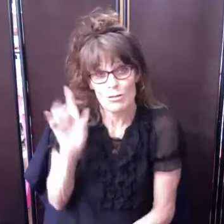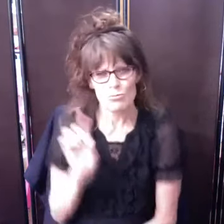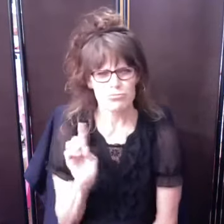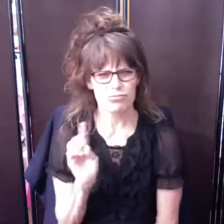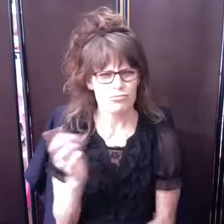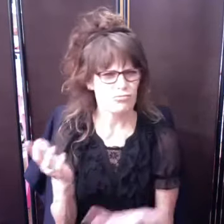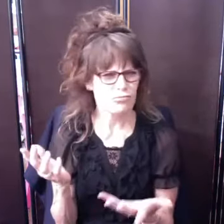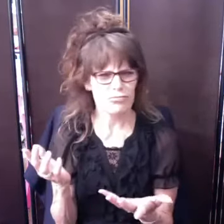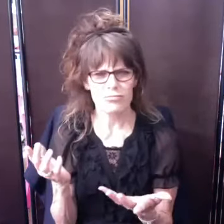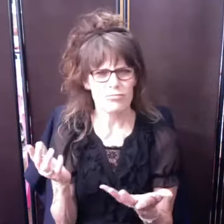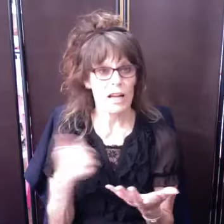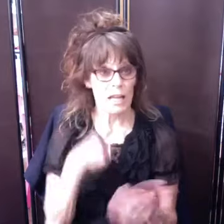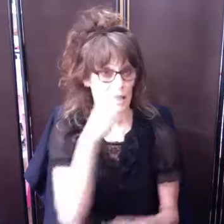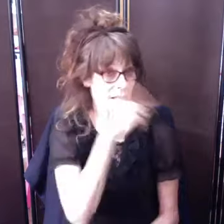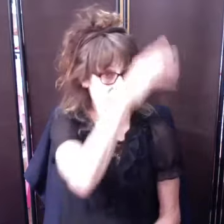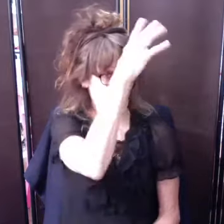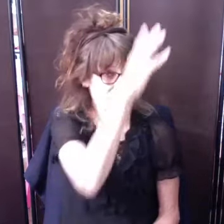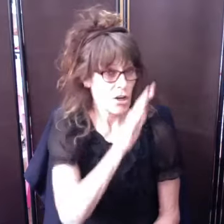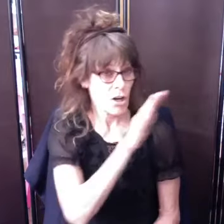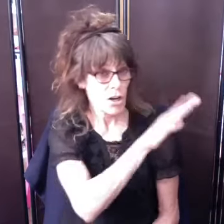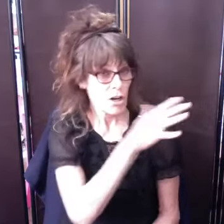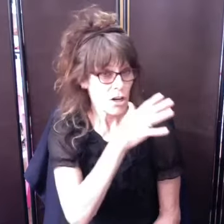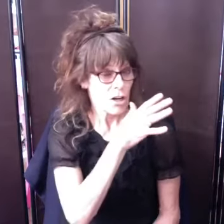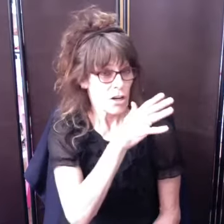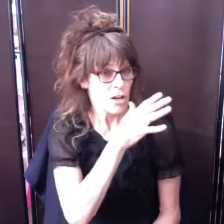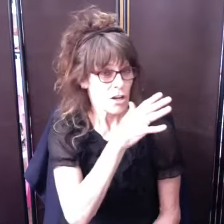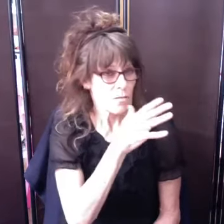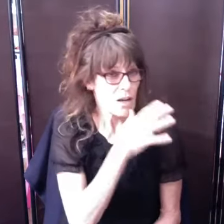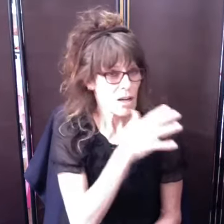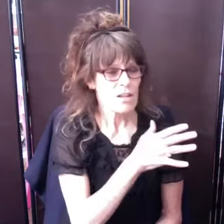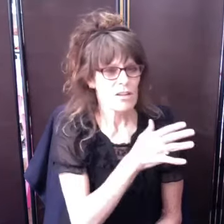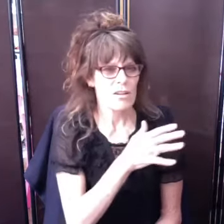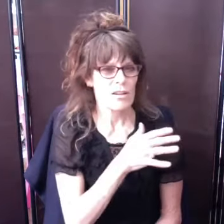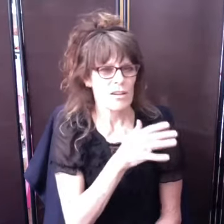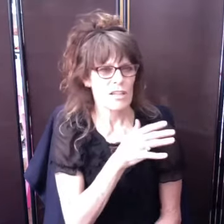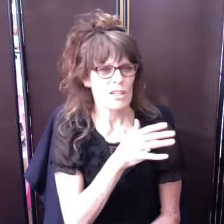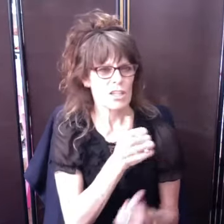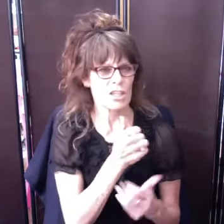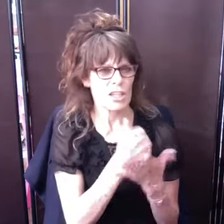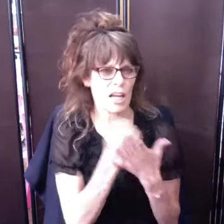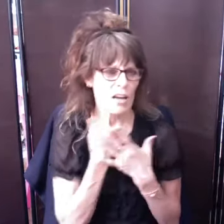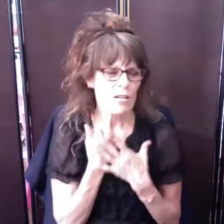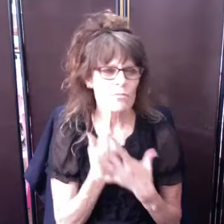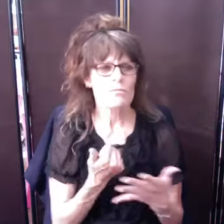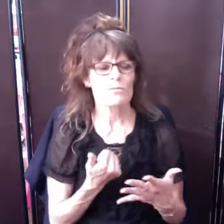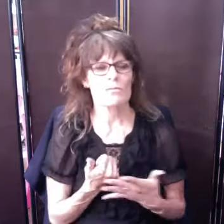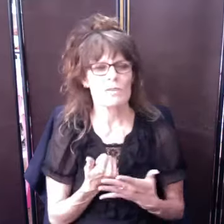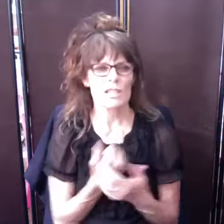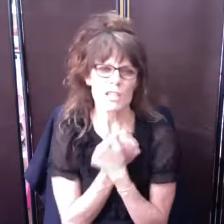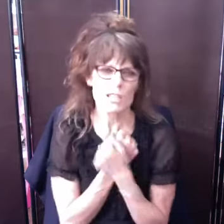I had that stepfather's mother, but not blood related to me, and she stepped up or stepped down and said, I love this boy, and I loved his mother, and obviously my son loved